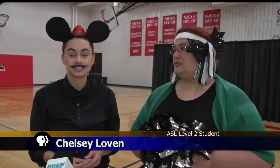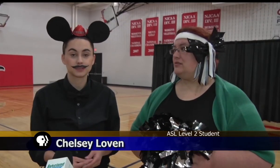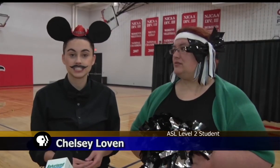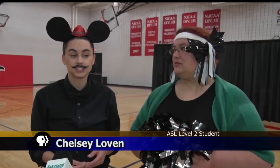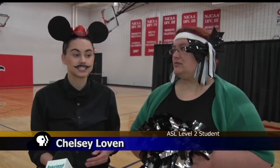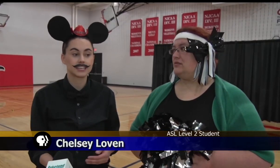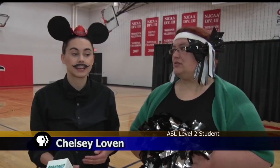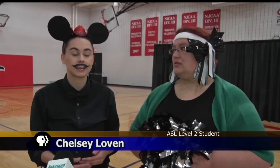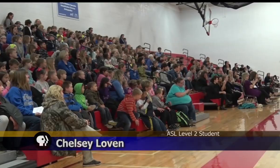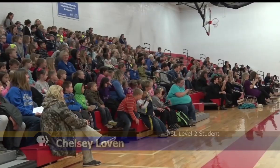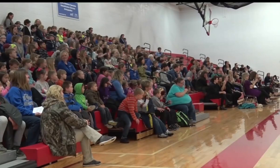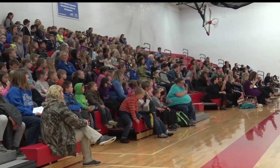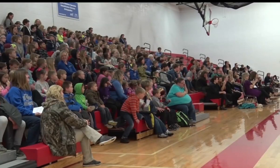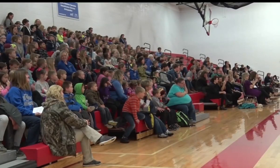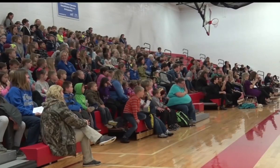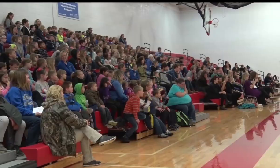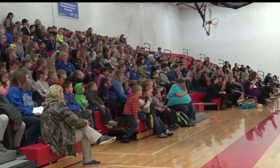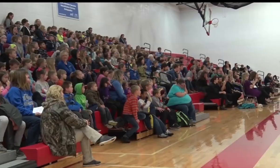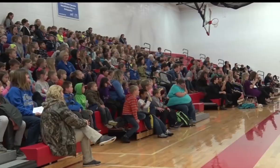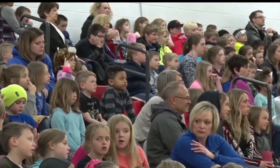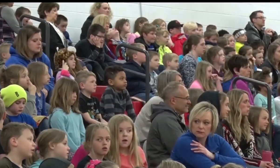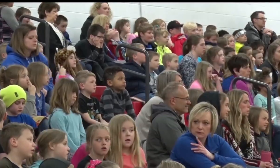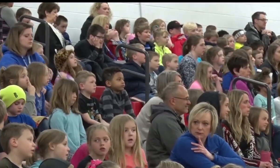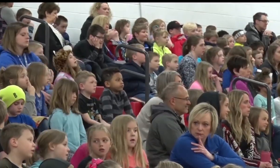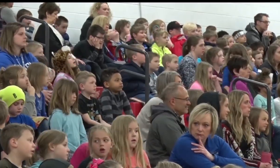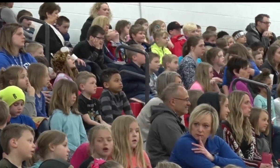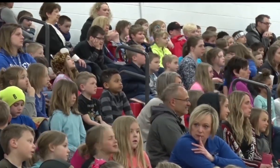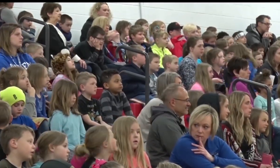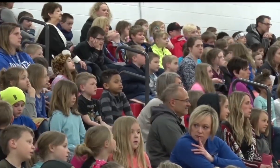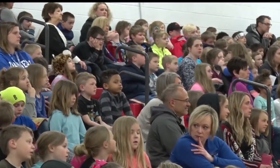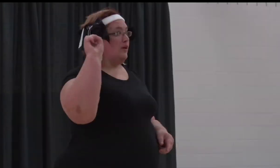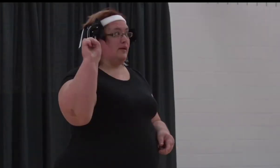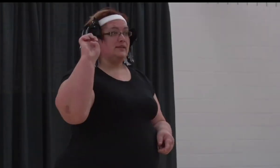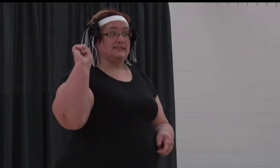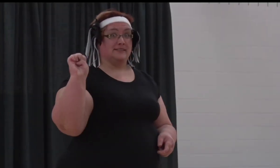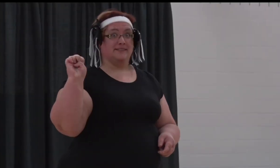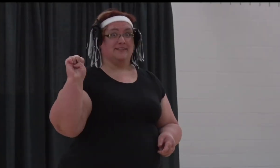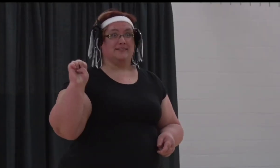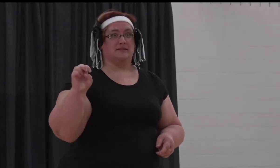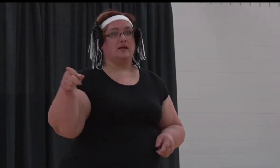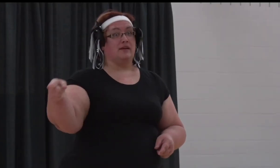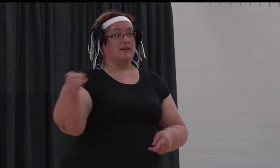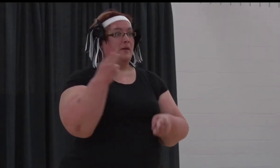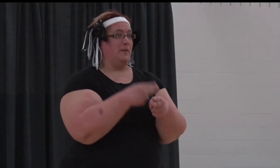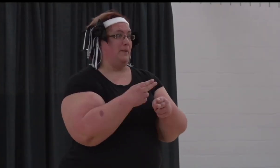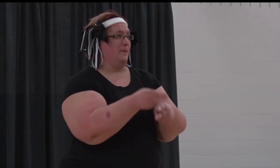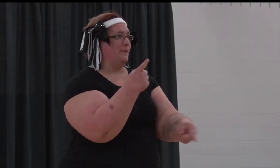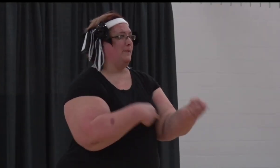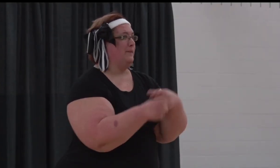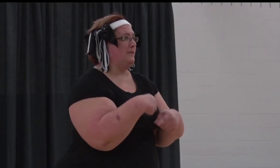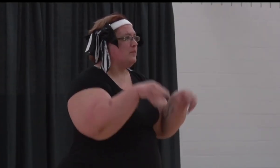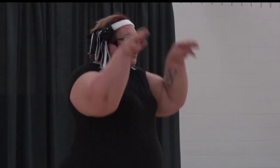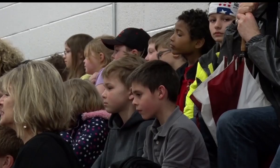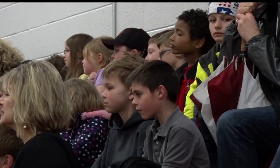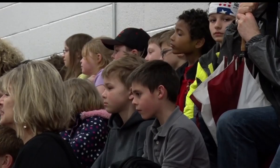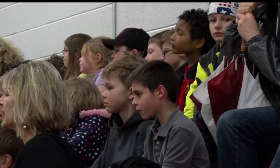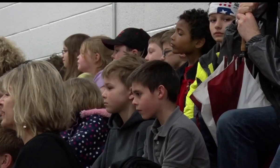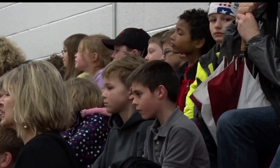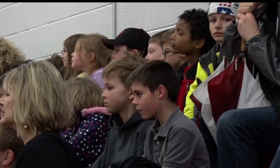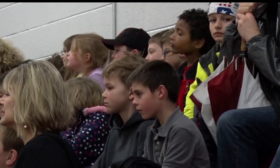that we're teaching today. Culture pieces like shorthand for people's names. His name is Mouse, his name sign is two N's on top of your